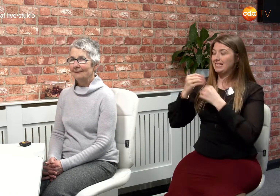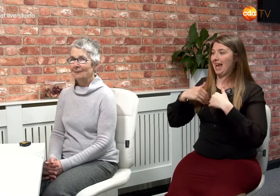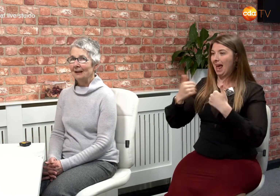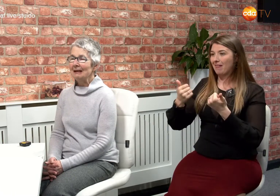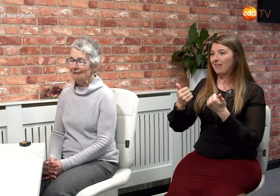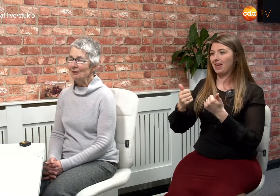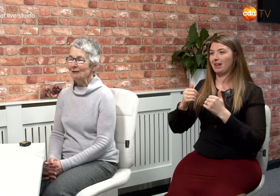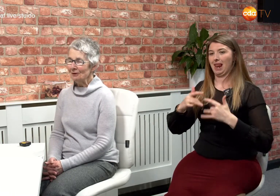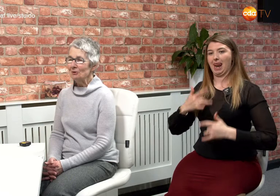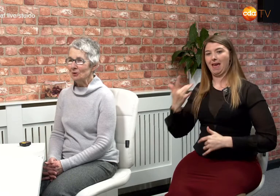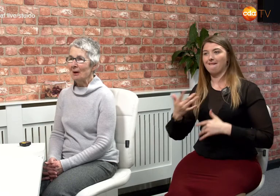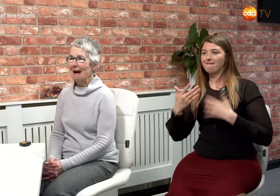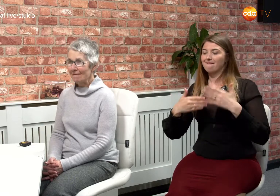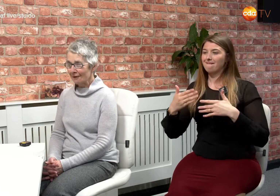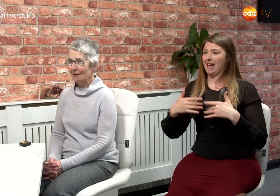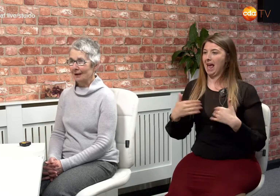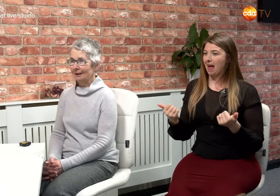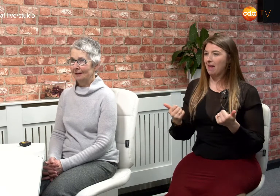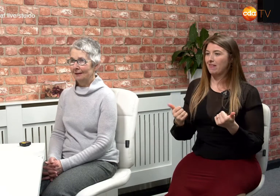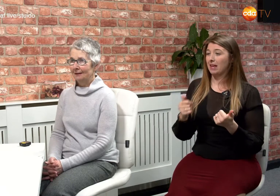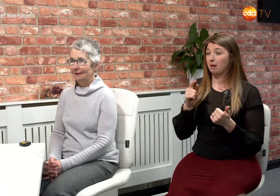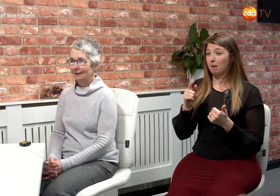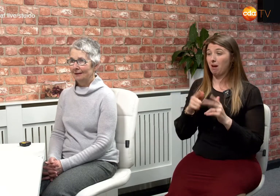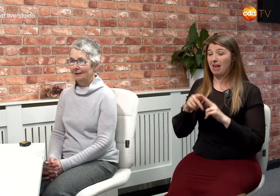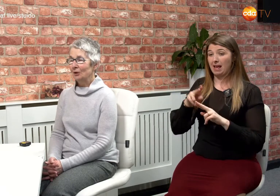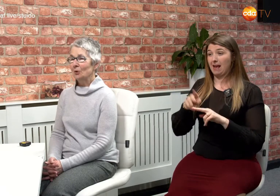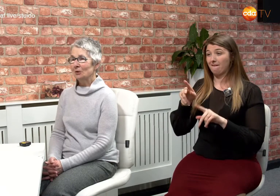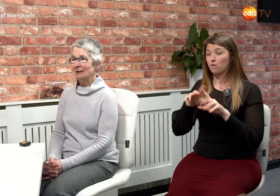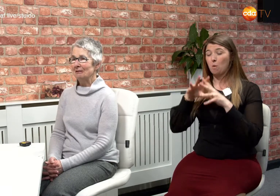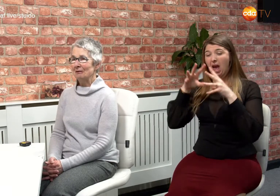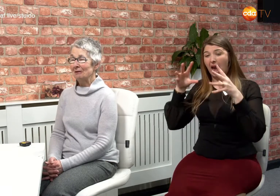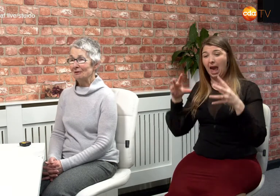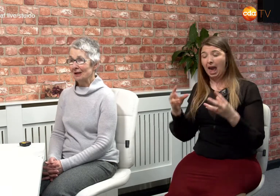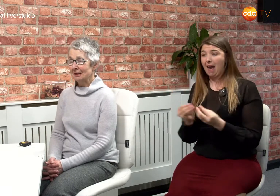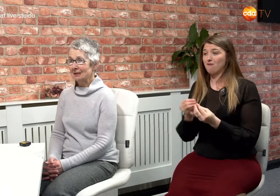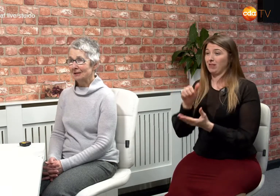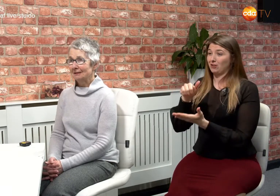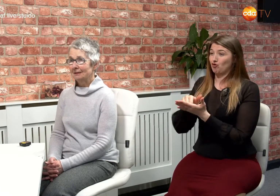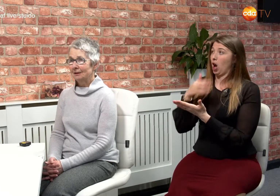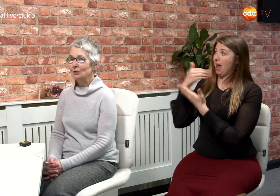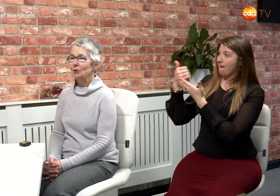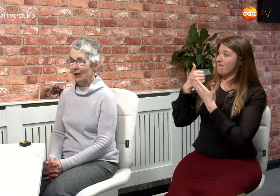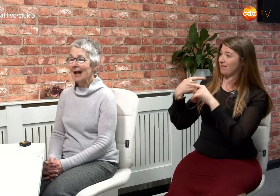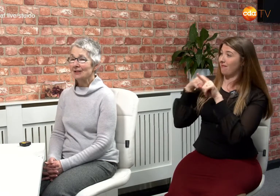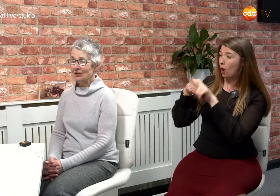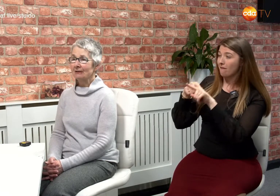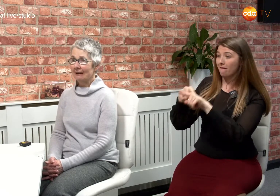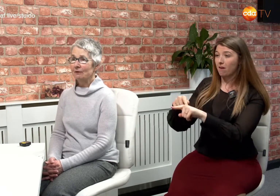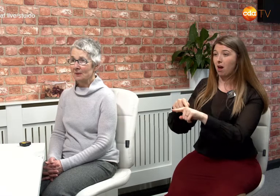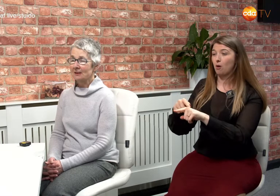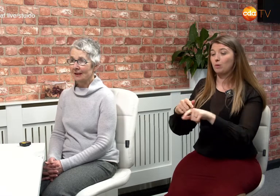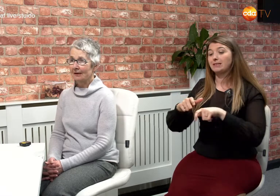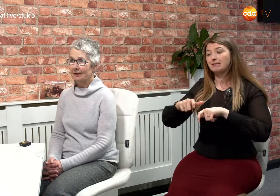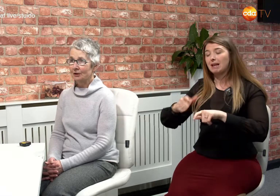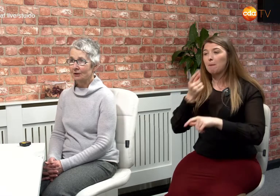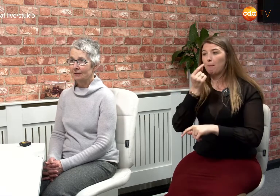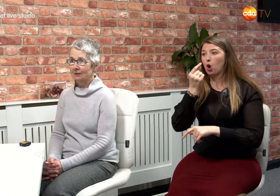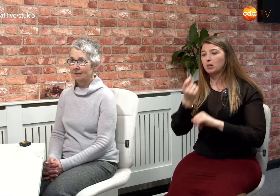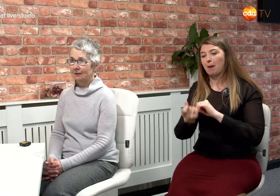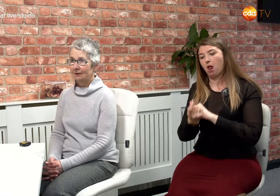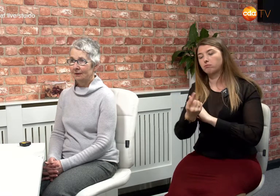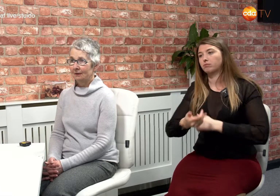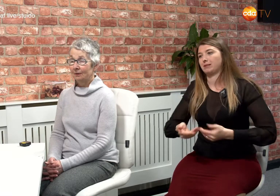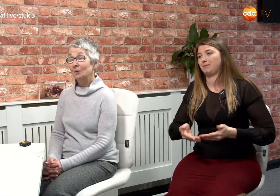But even if you do everything according to the advice, you can still have a